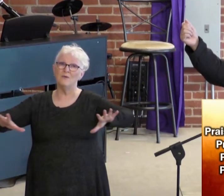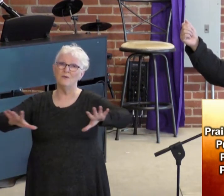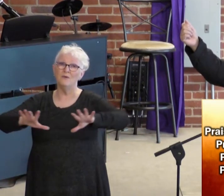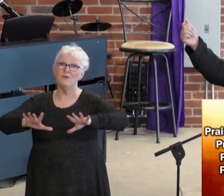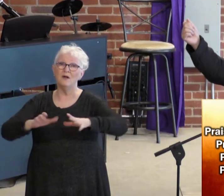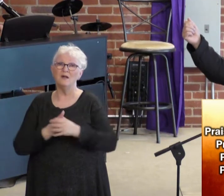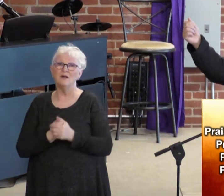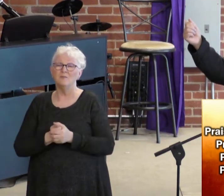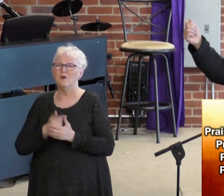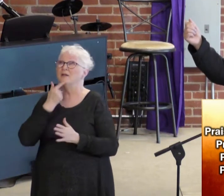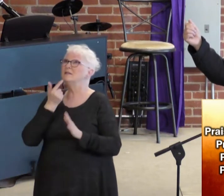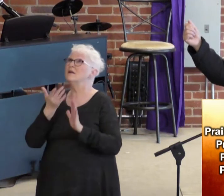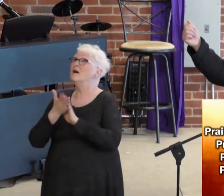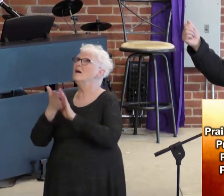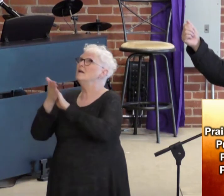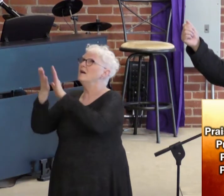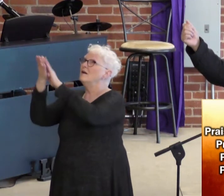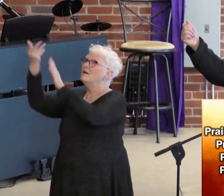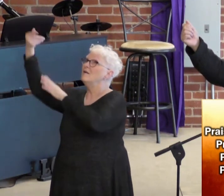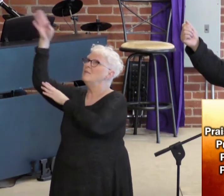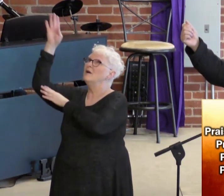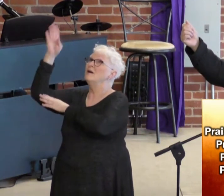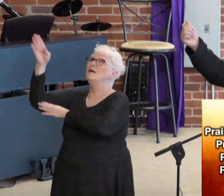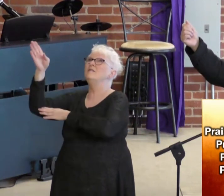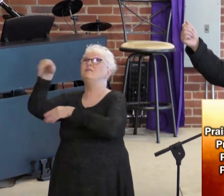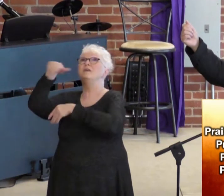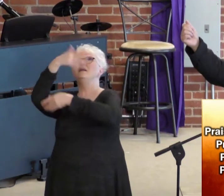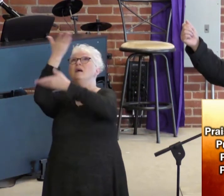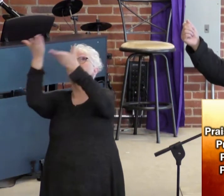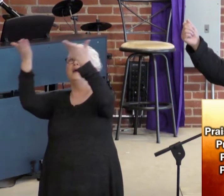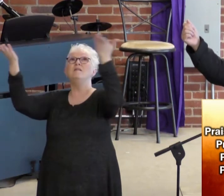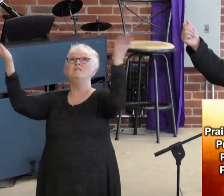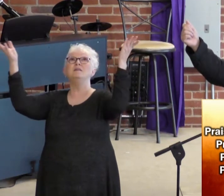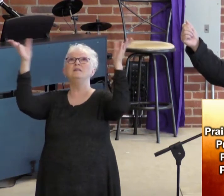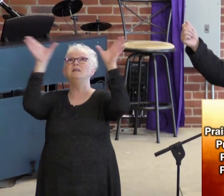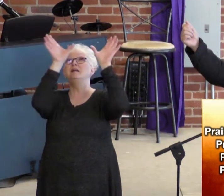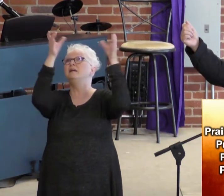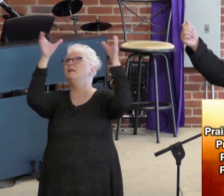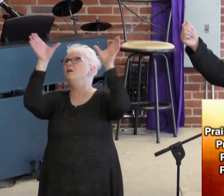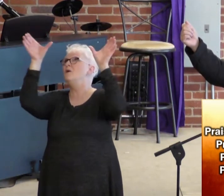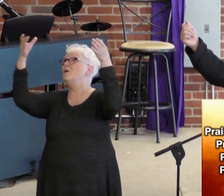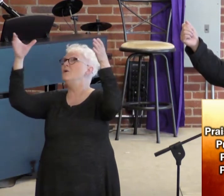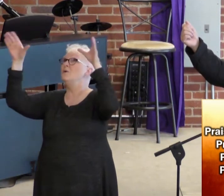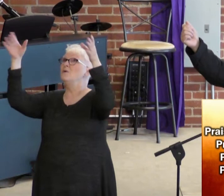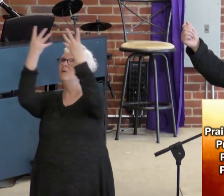below. Praise God above the heavenly